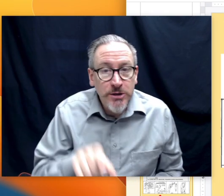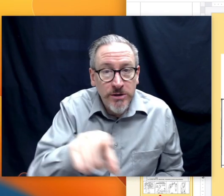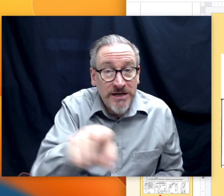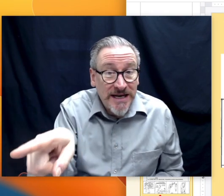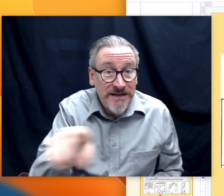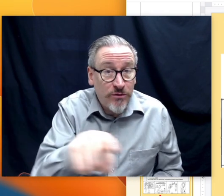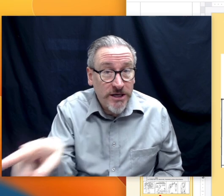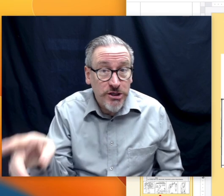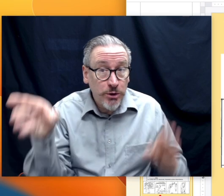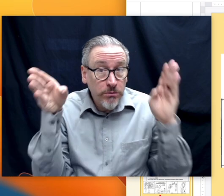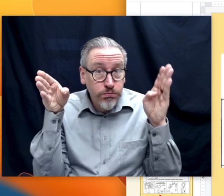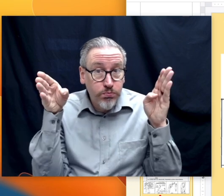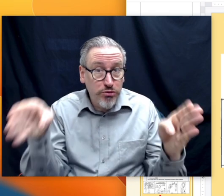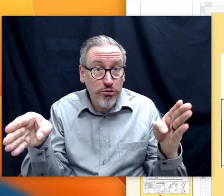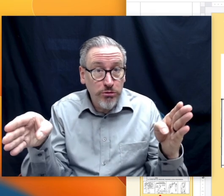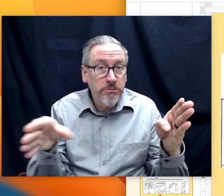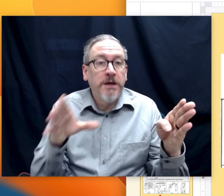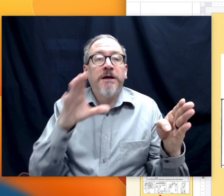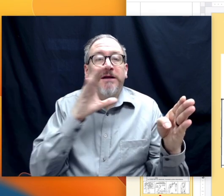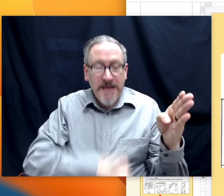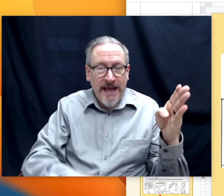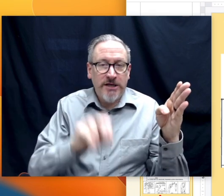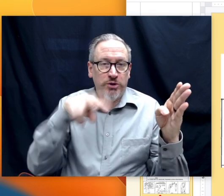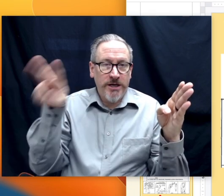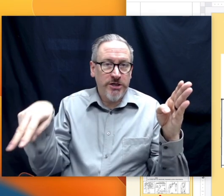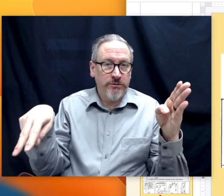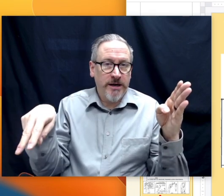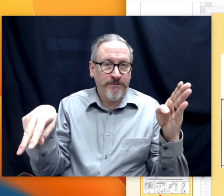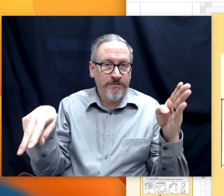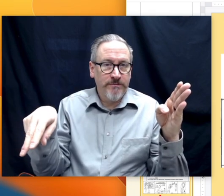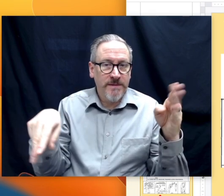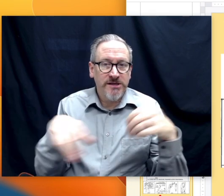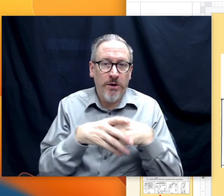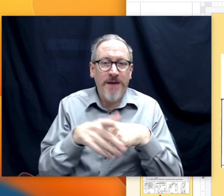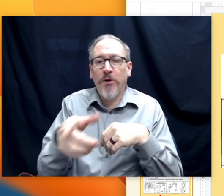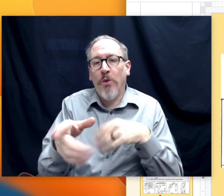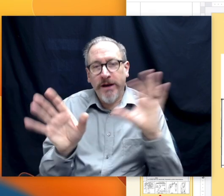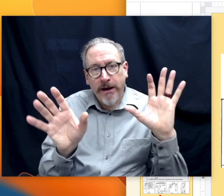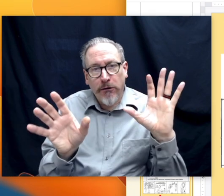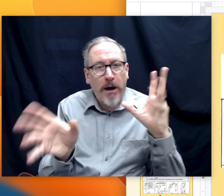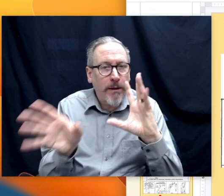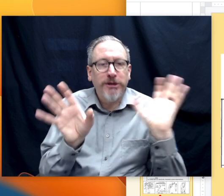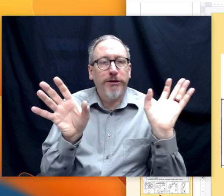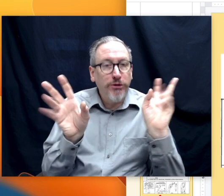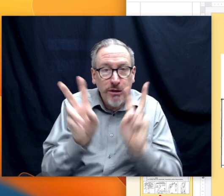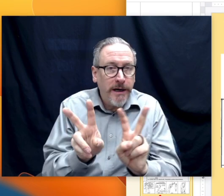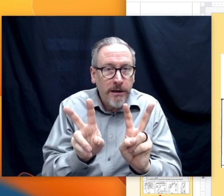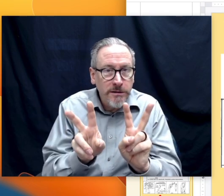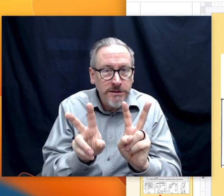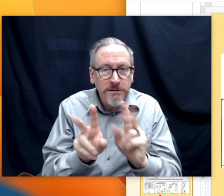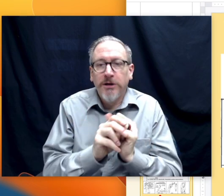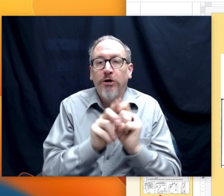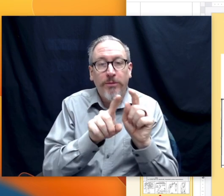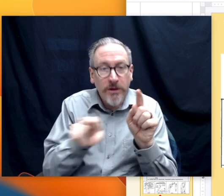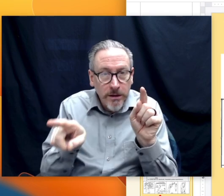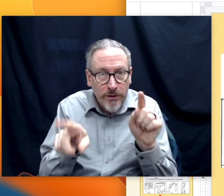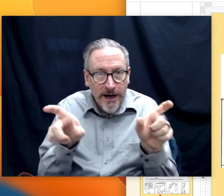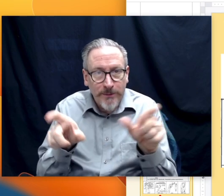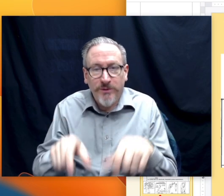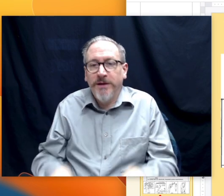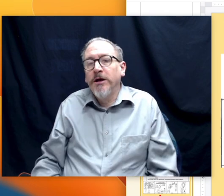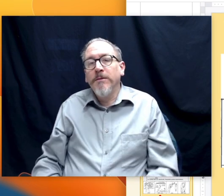So notice how 1942, age 22, right? So I put one arrow. I probably should have put two arrows or put a